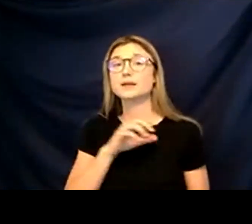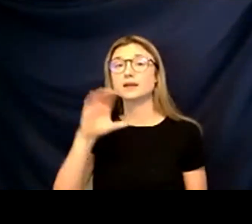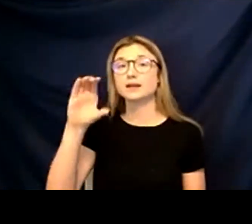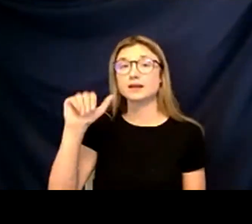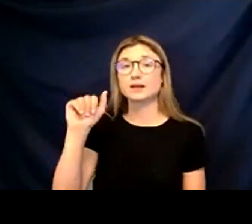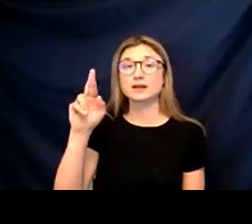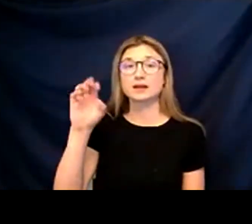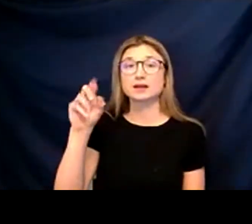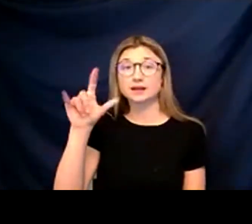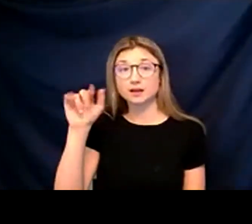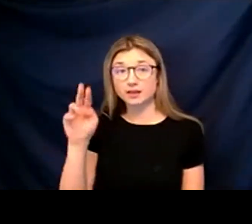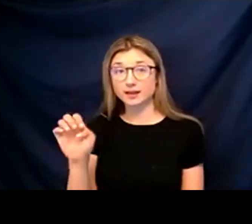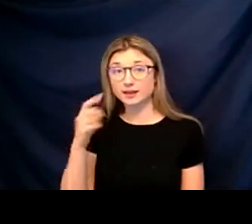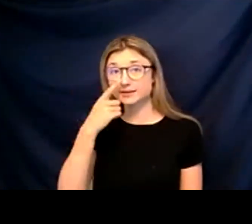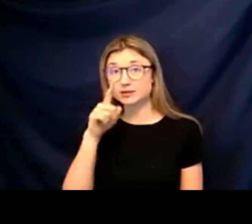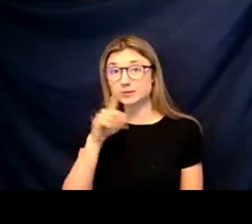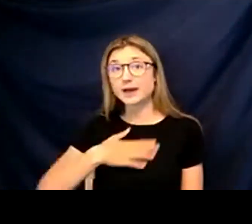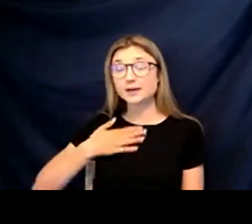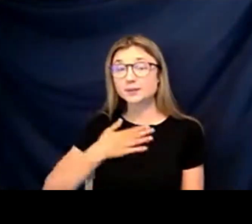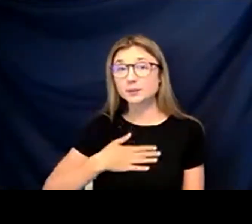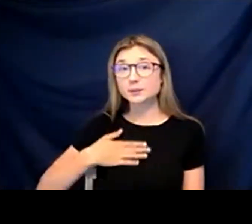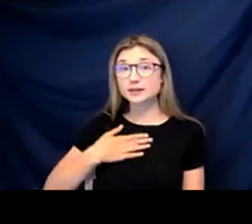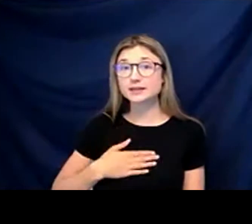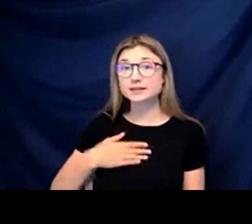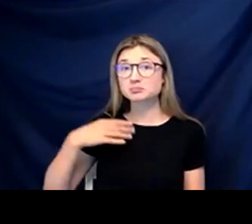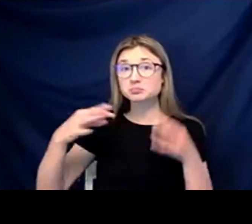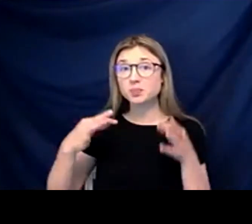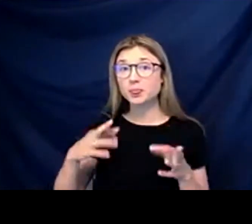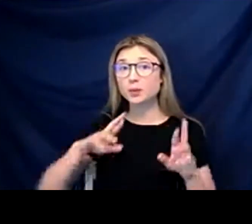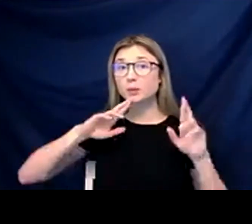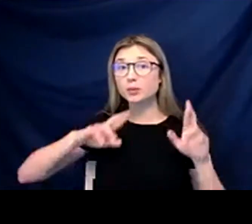Caroline, would you please give us a report?